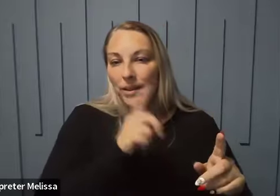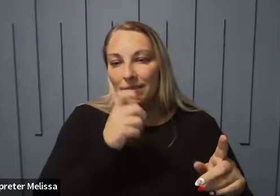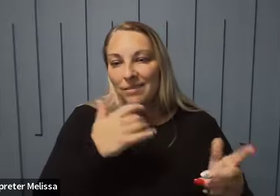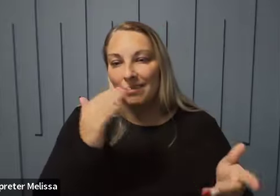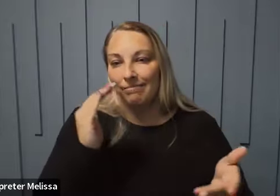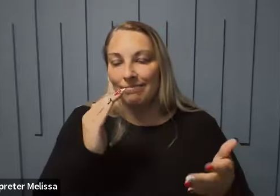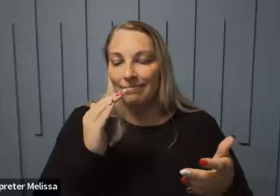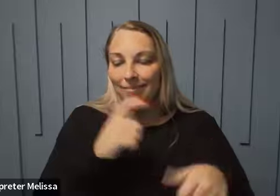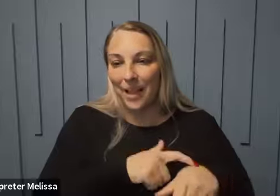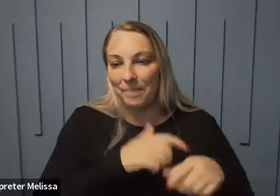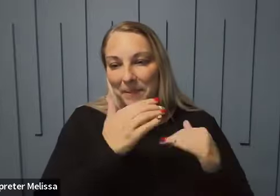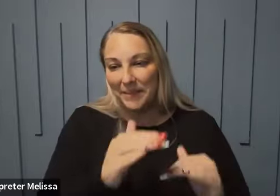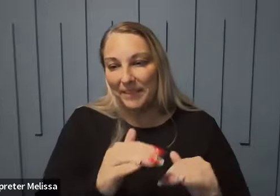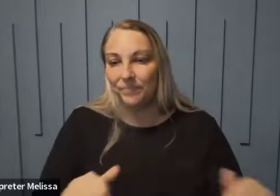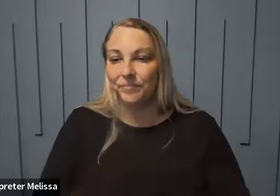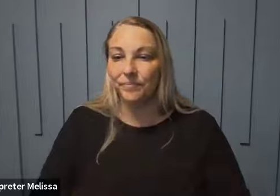but we'll see.